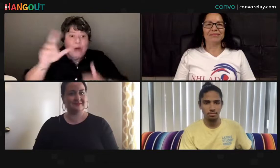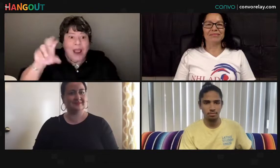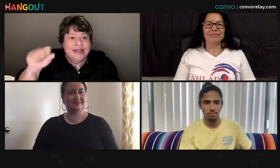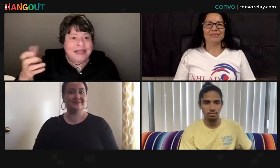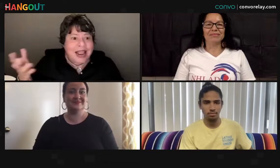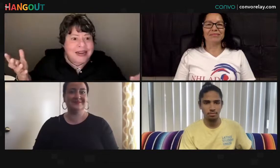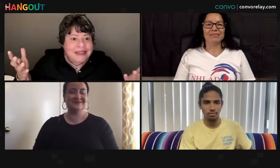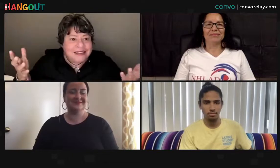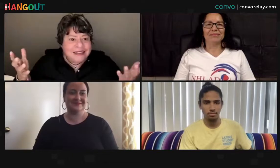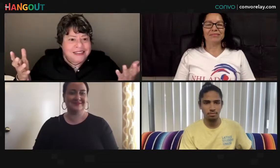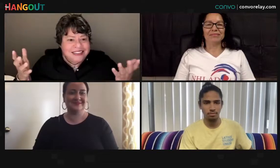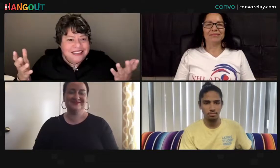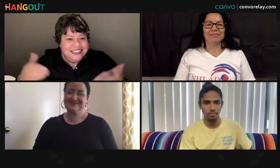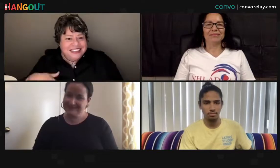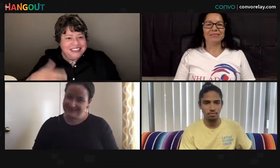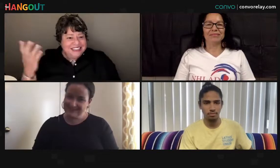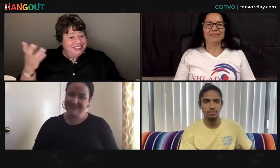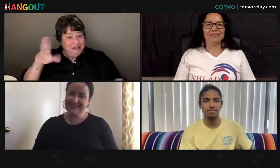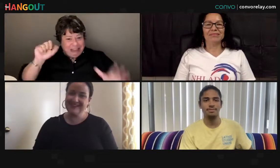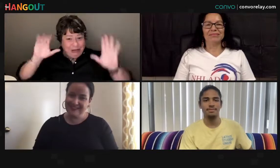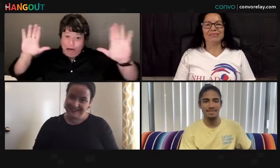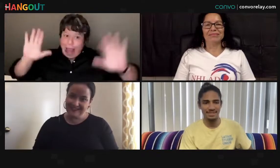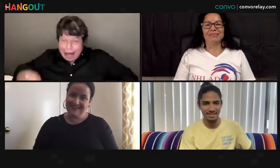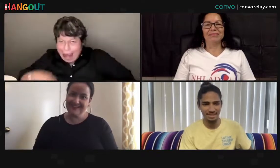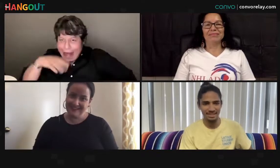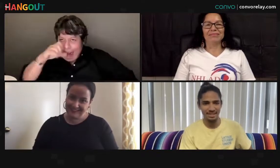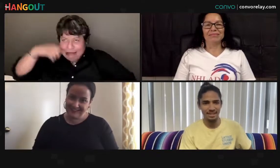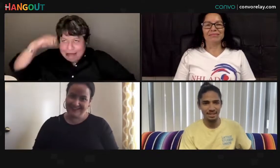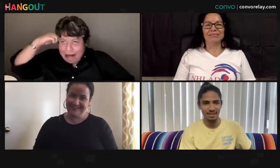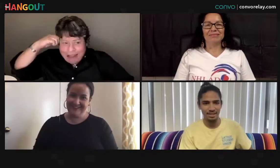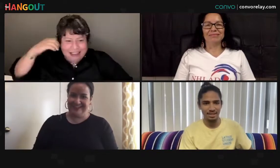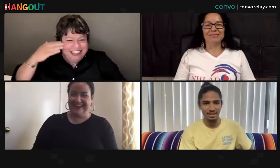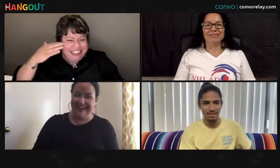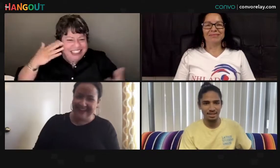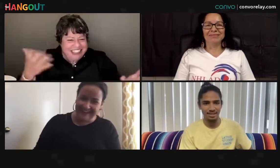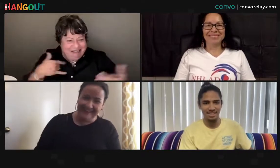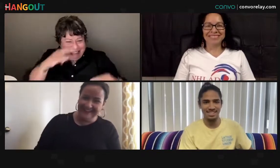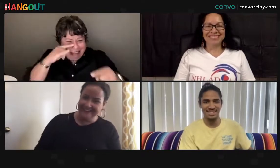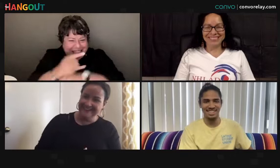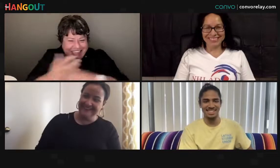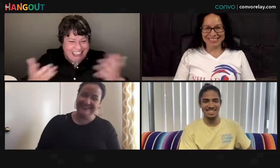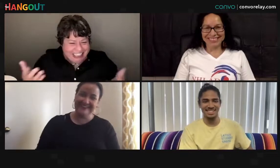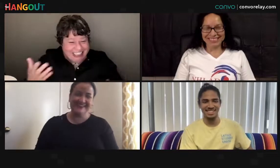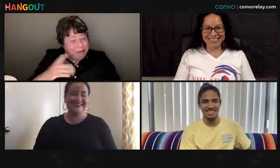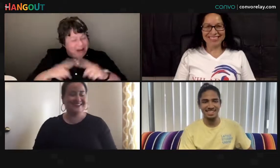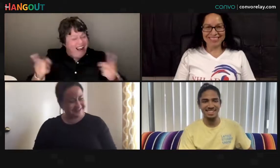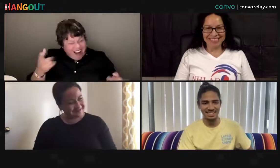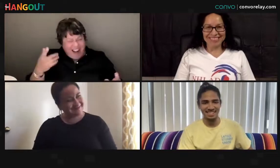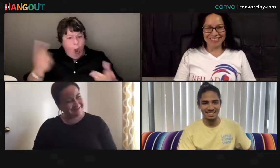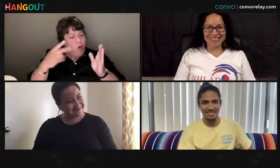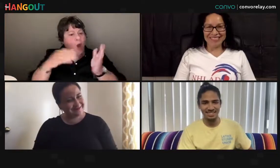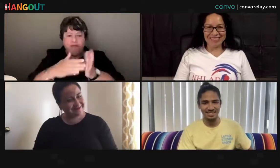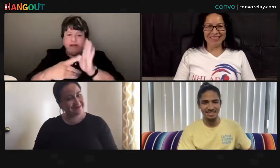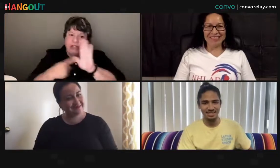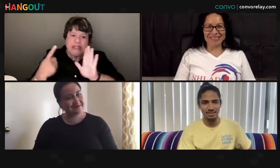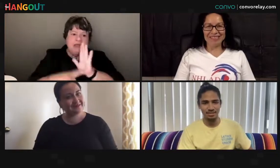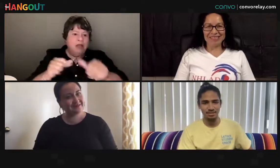to Puerto Rico, they're like, "How is the United States?" Right? US, I'm like, "It's great, I guess," but I think it's ironic.